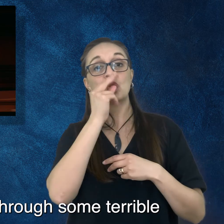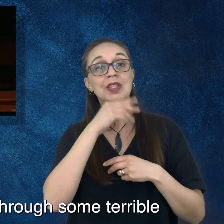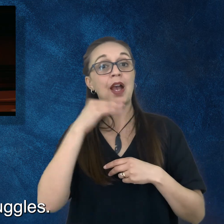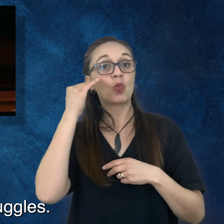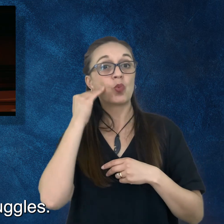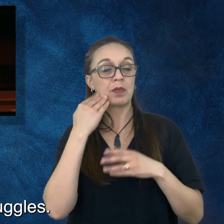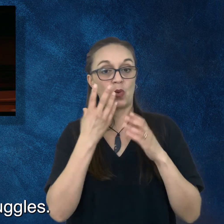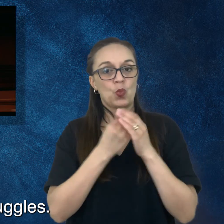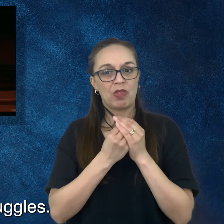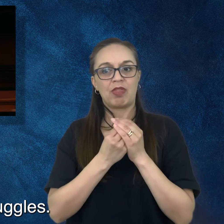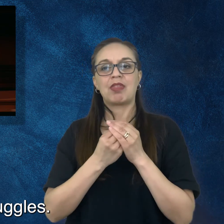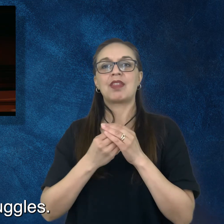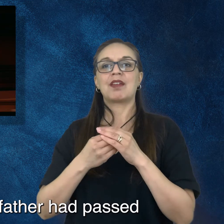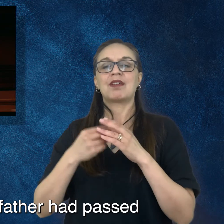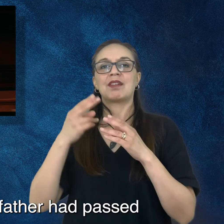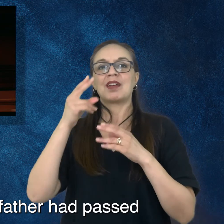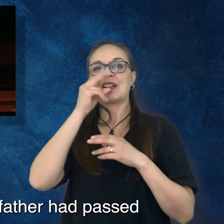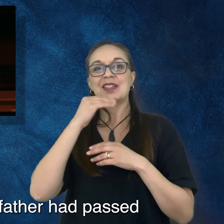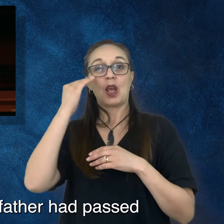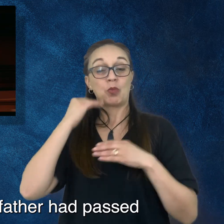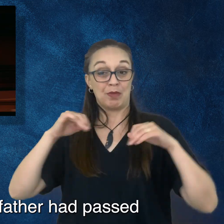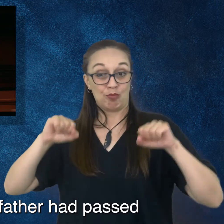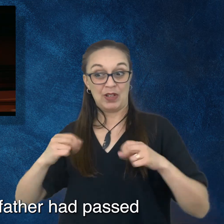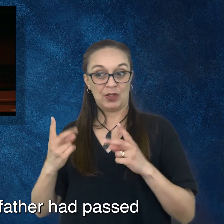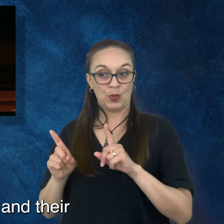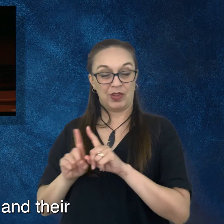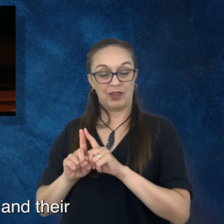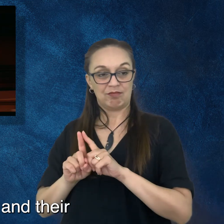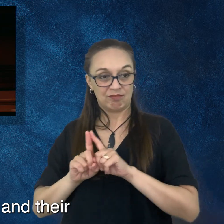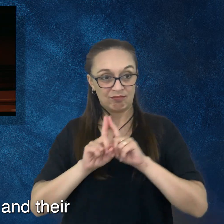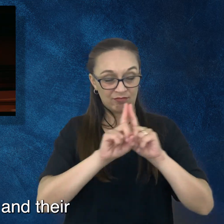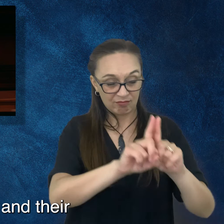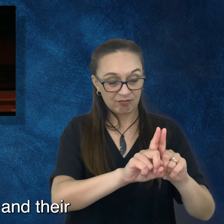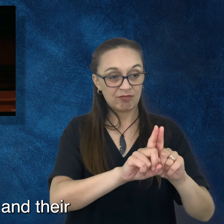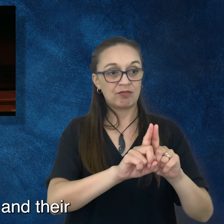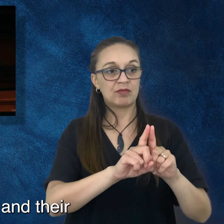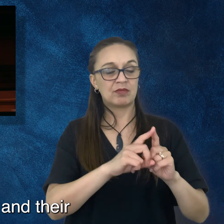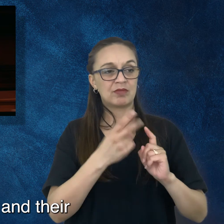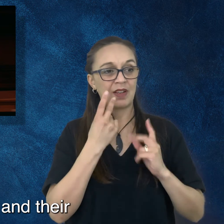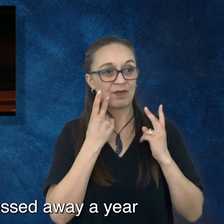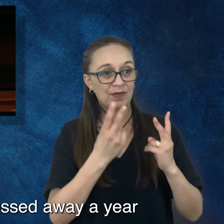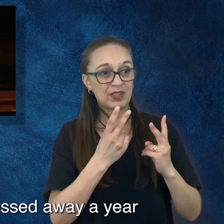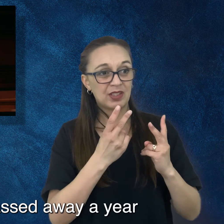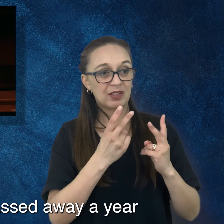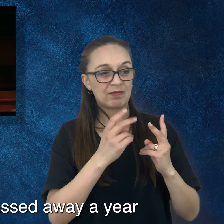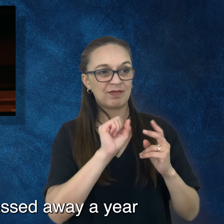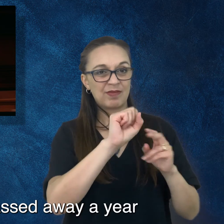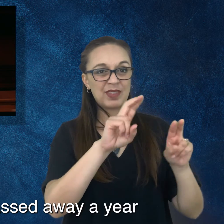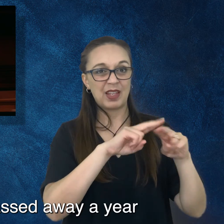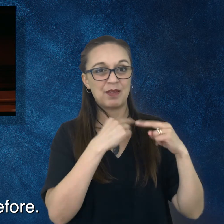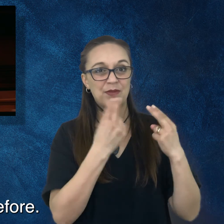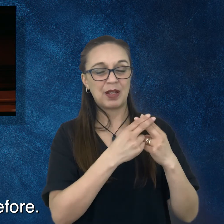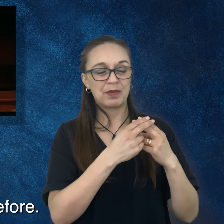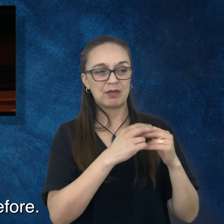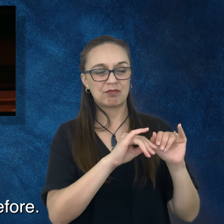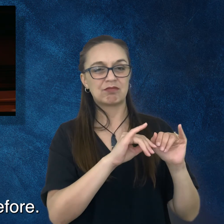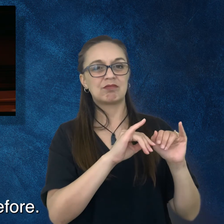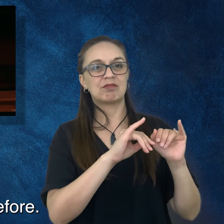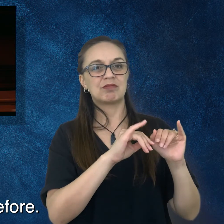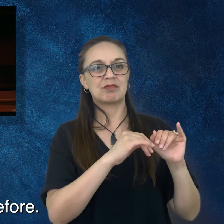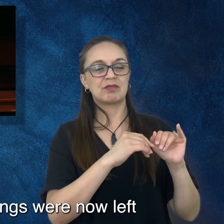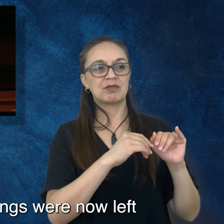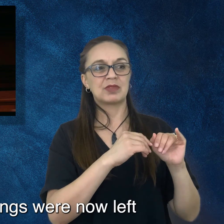some terrible struggles. Recently, their father had passed away, and their mother had passed away a year before.